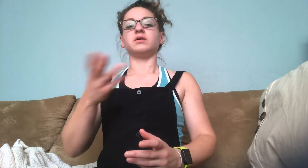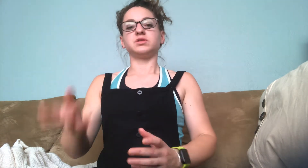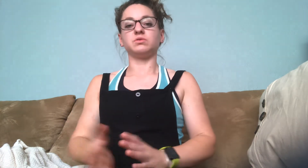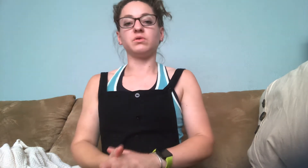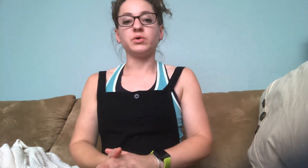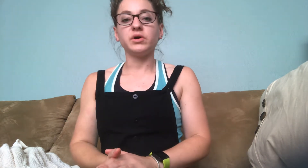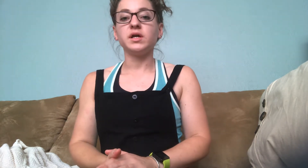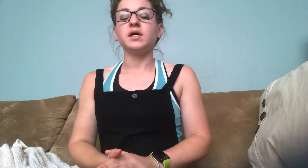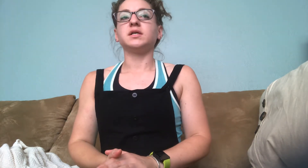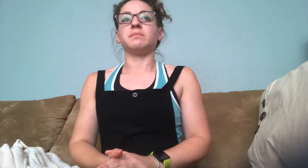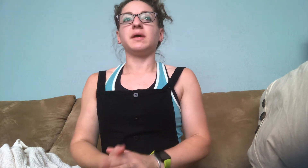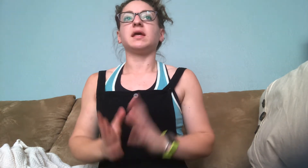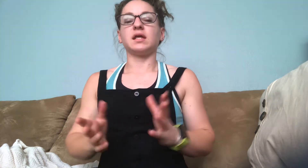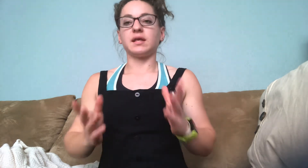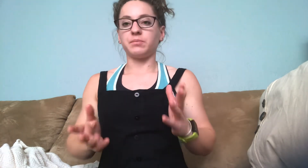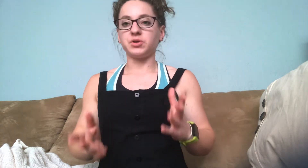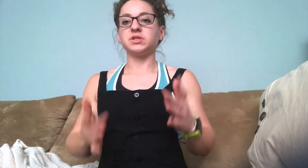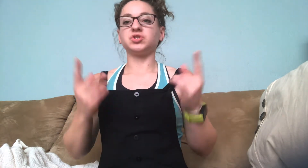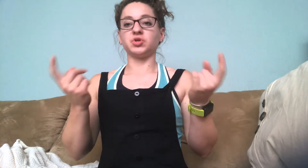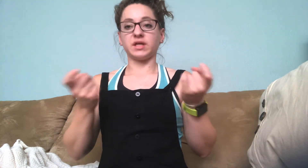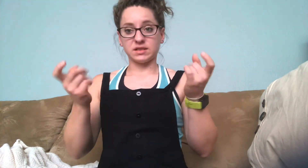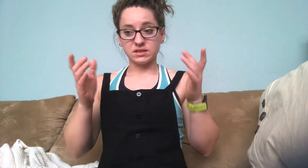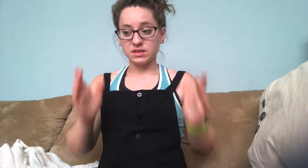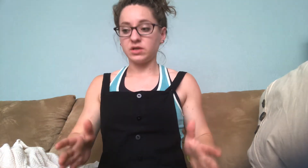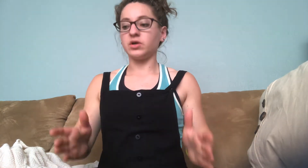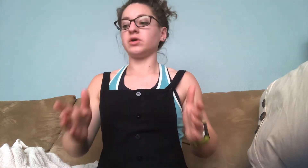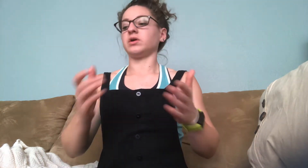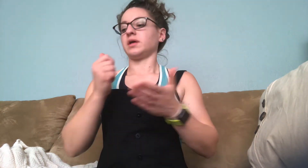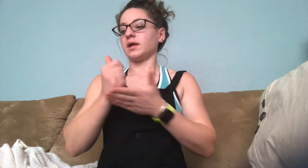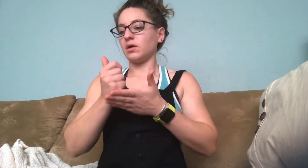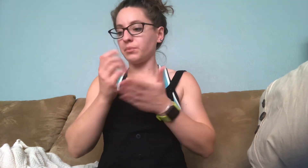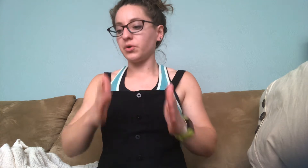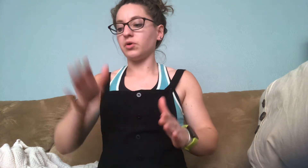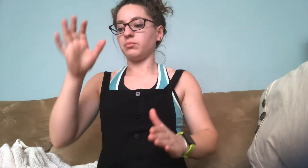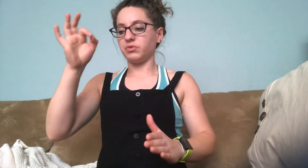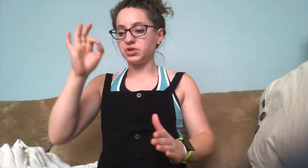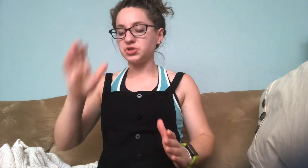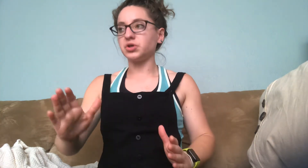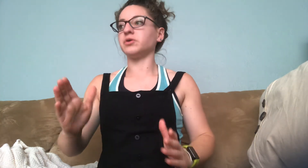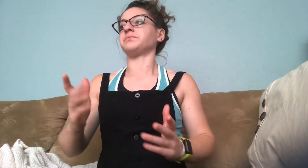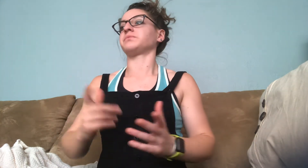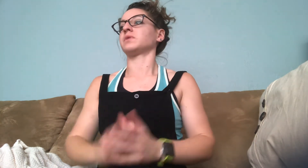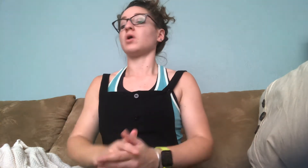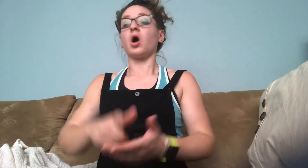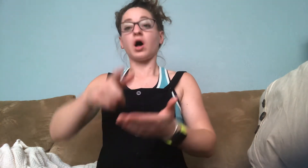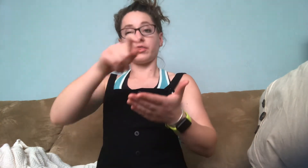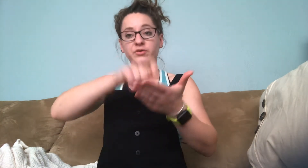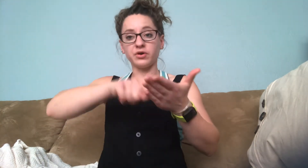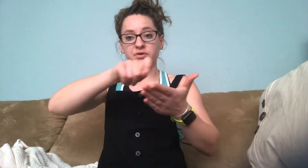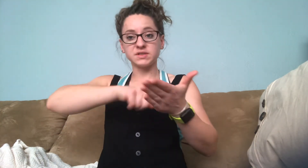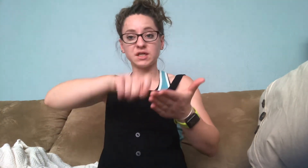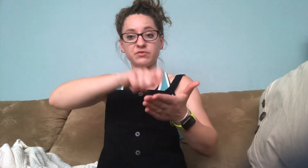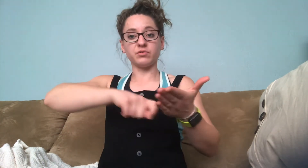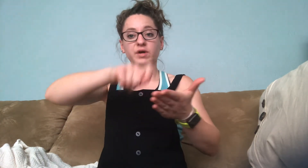ER to a word to make it that person. So like sinner, helper, preacher, author, it's a sign